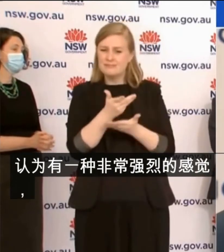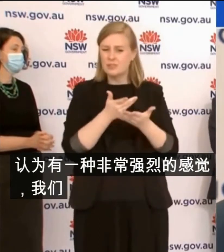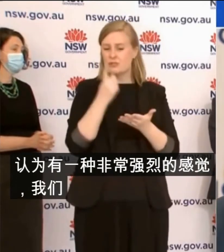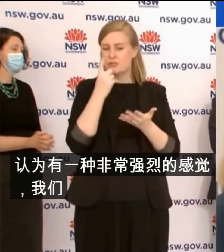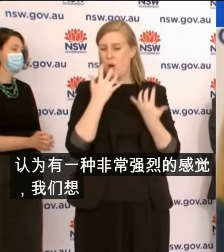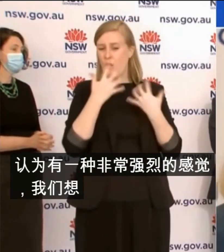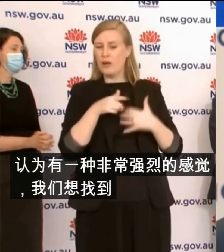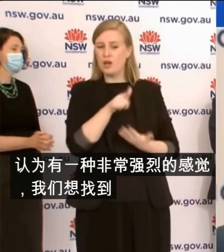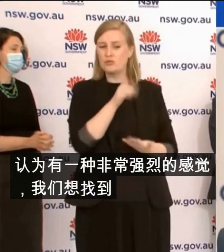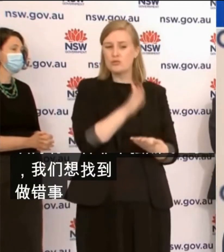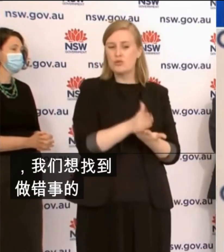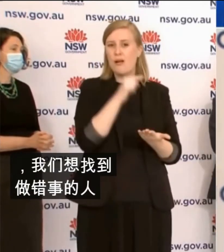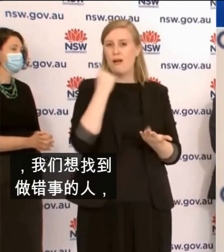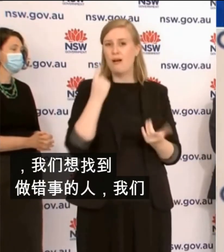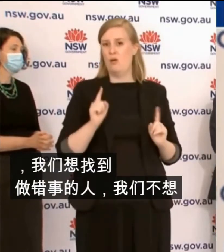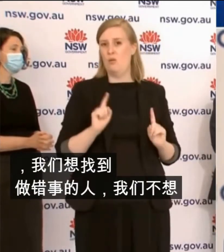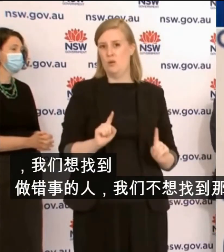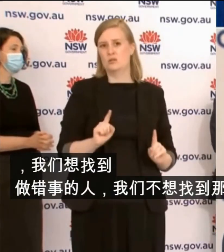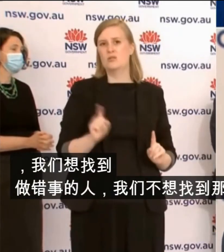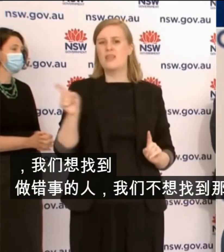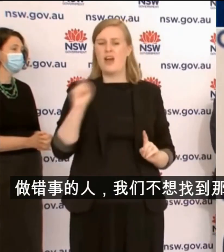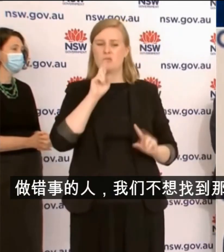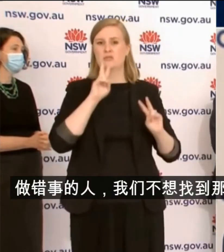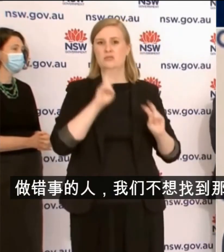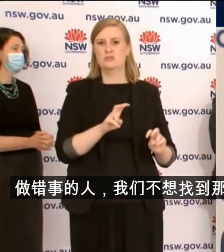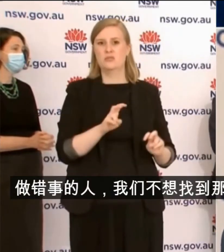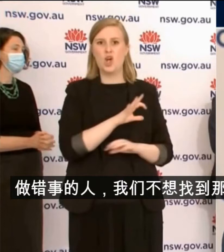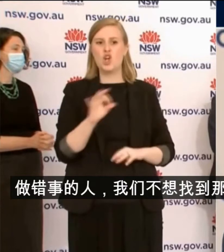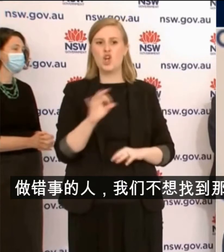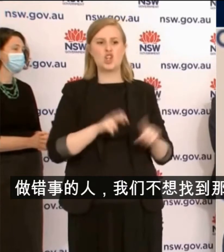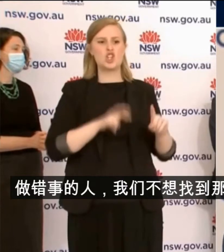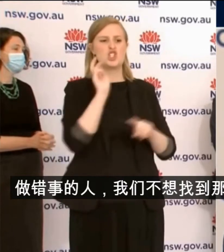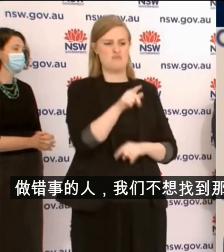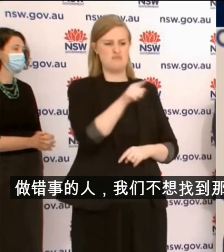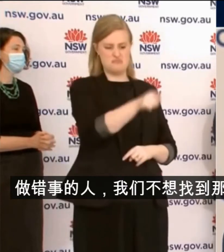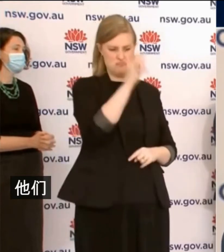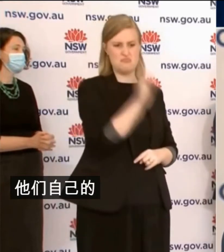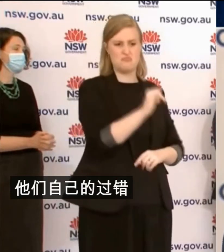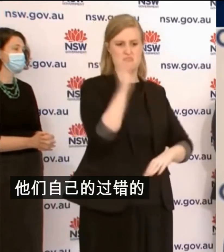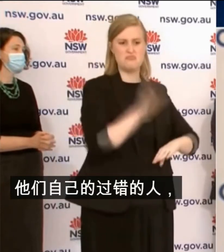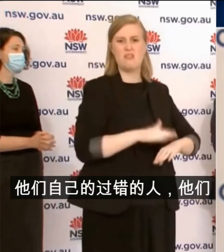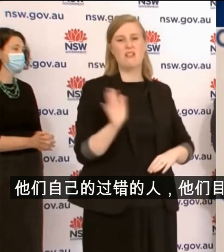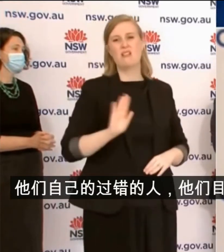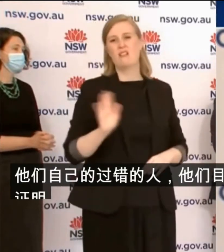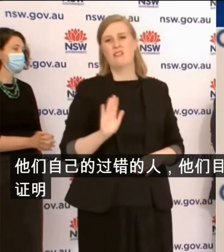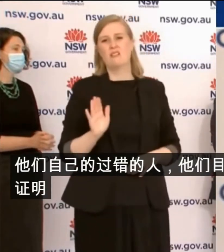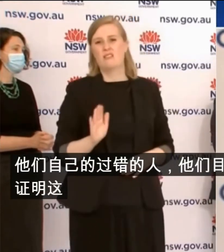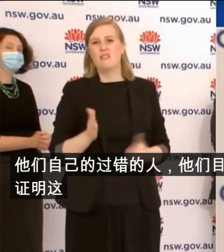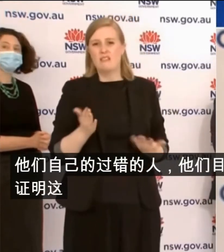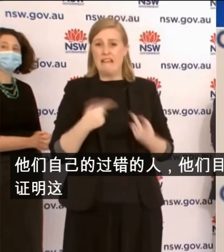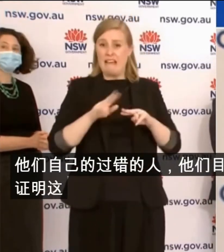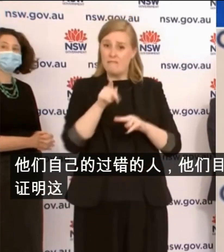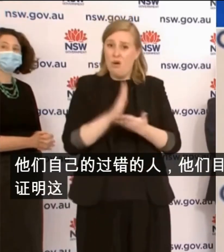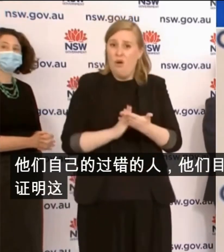that we want to fine people for doing the wrong thing. We don't want to fine people when it's through no fault of their own they have not been able to demonstrate